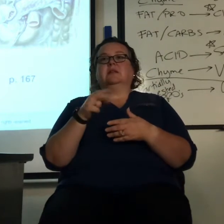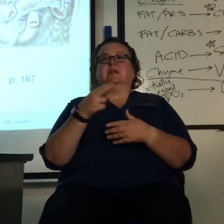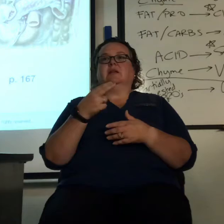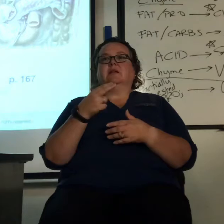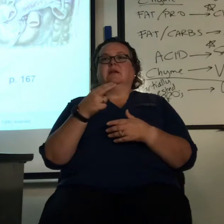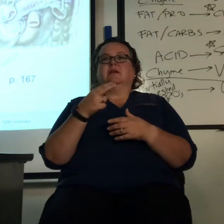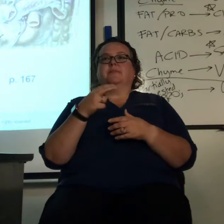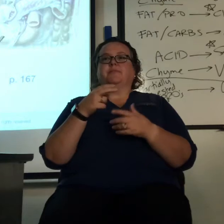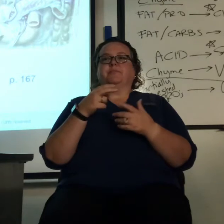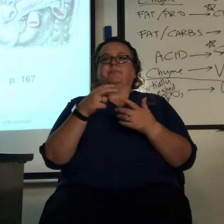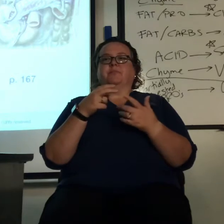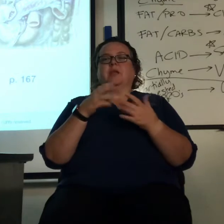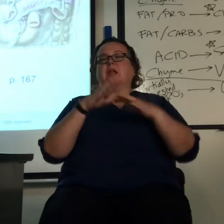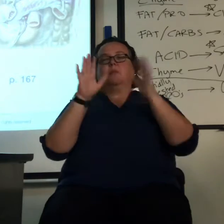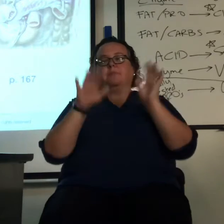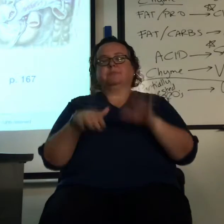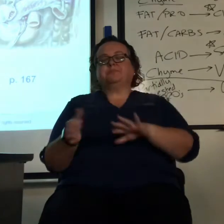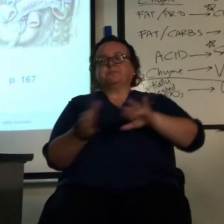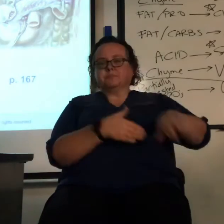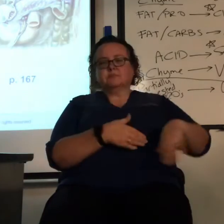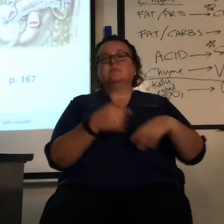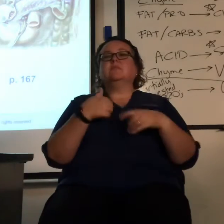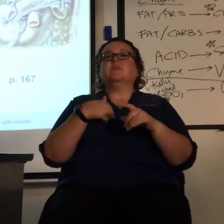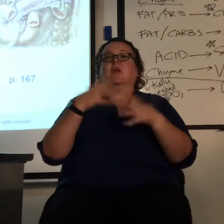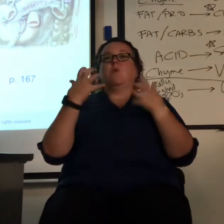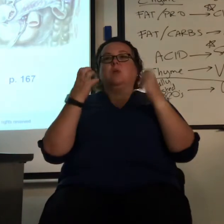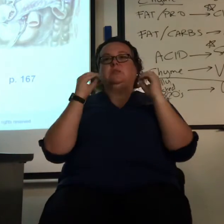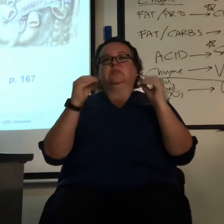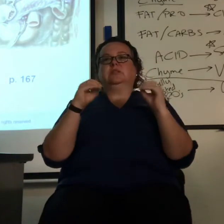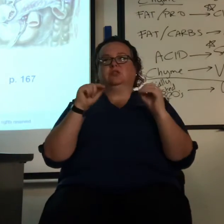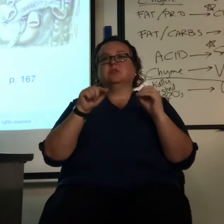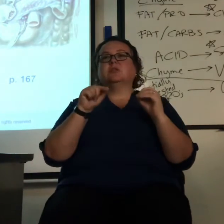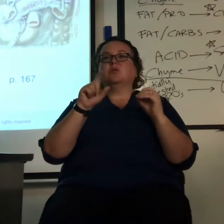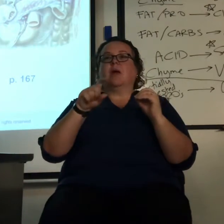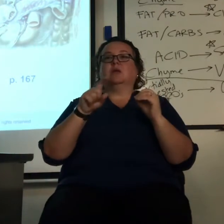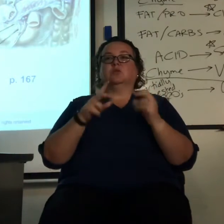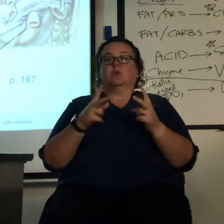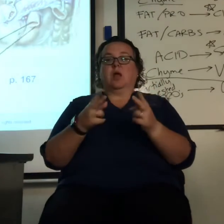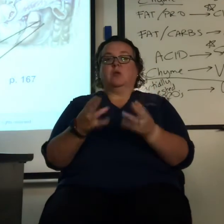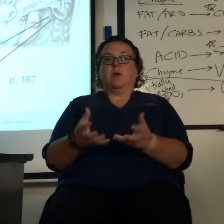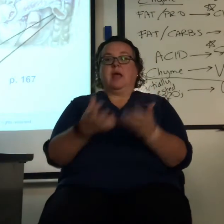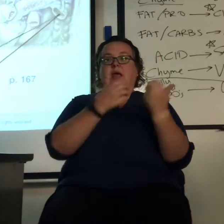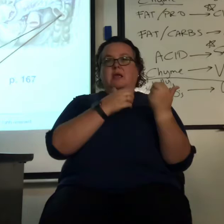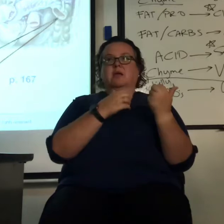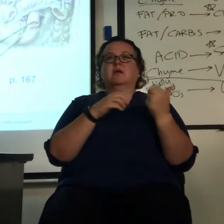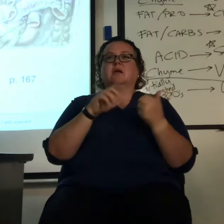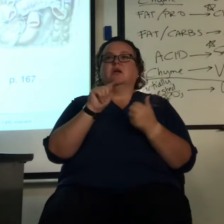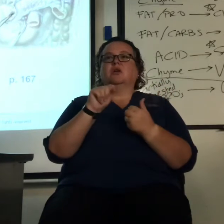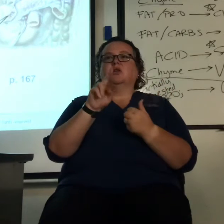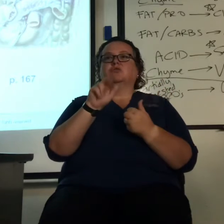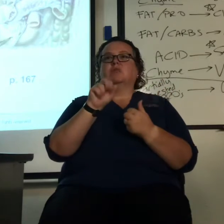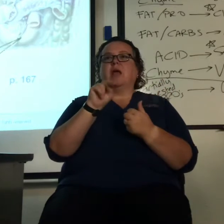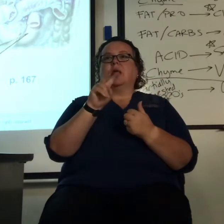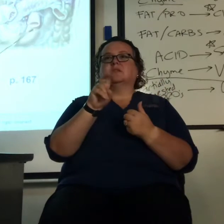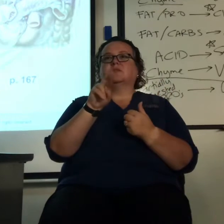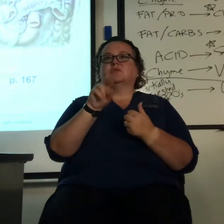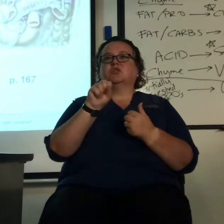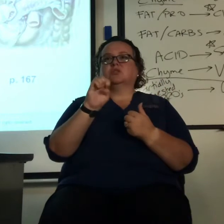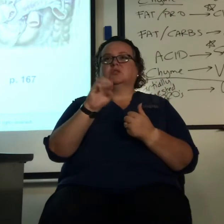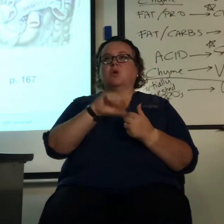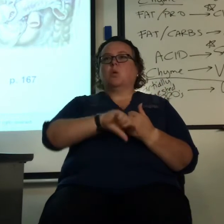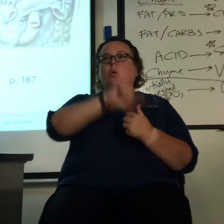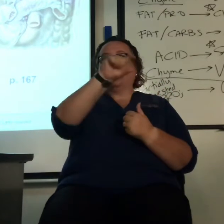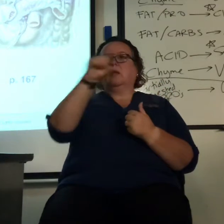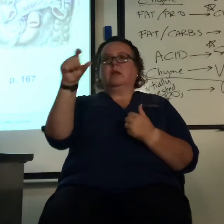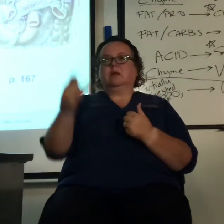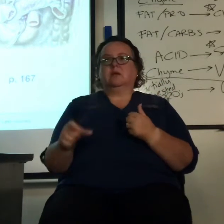Okay. Well, anyways, let's get back to the duodenum. That's what I want to teach here. You even have to cut away transverse colon to get a full view of the